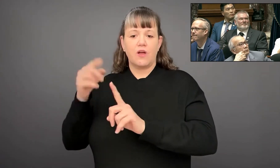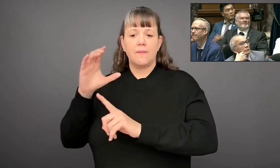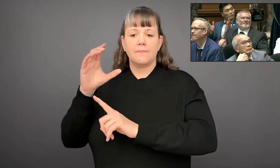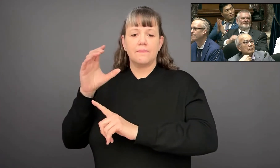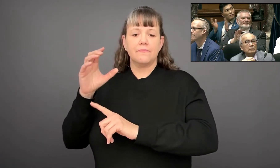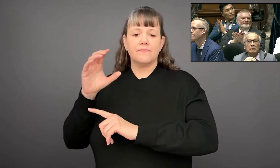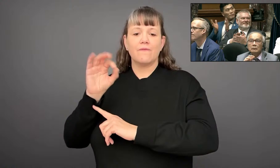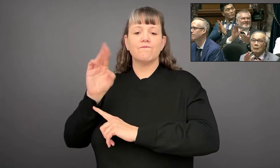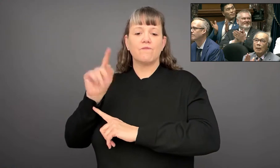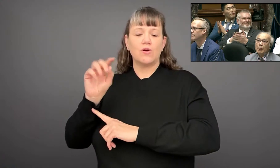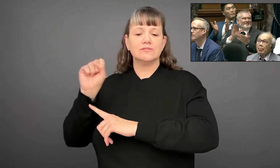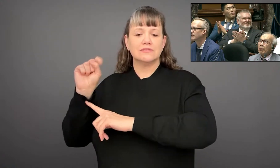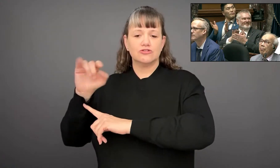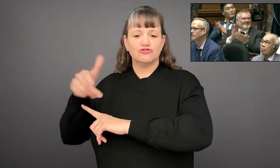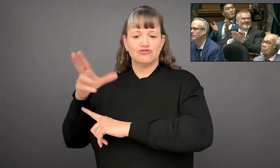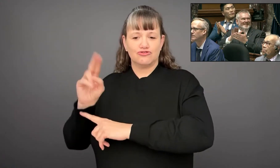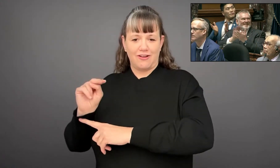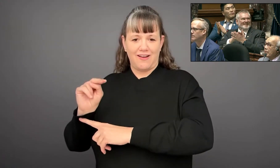welcome.